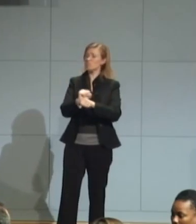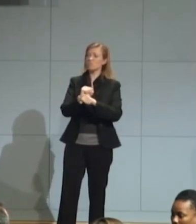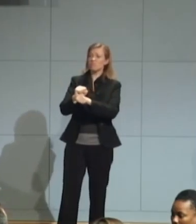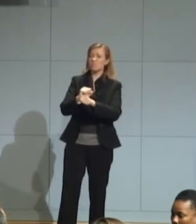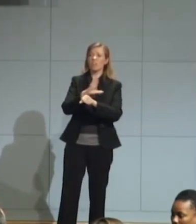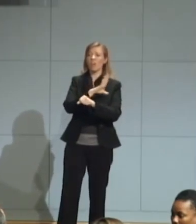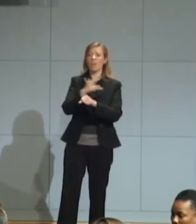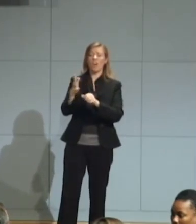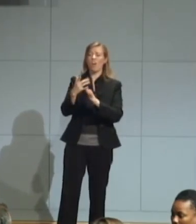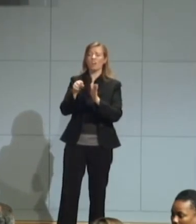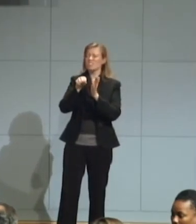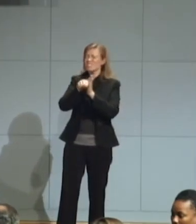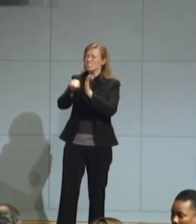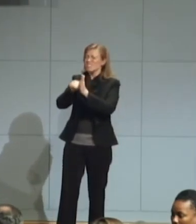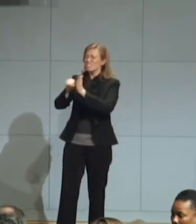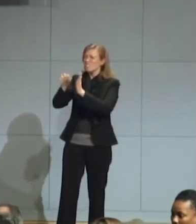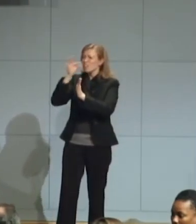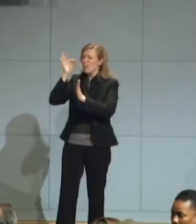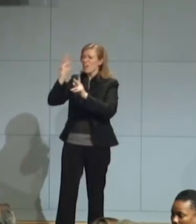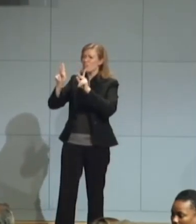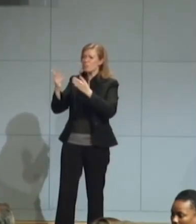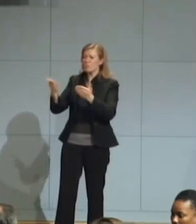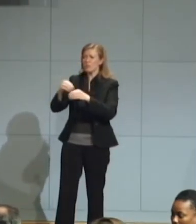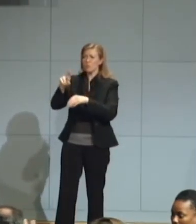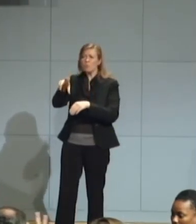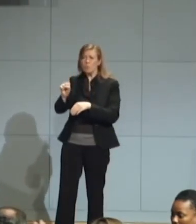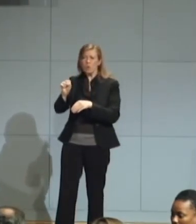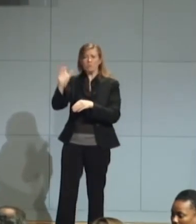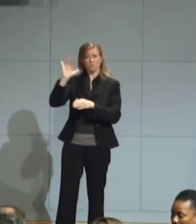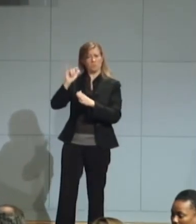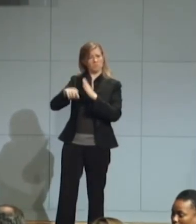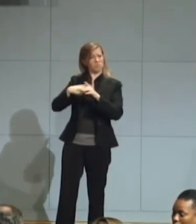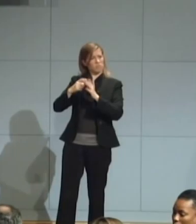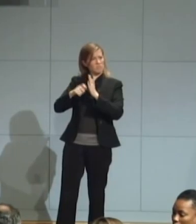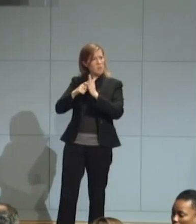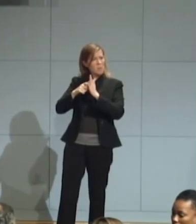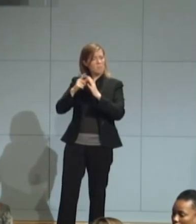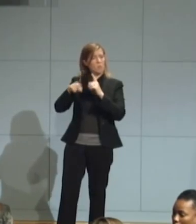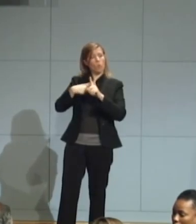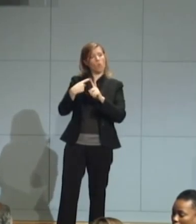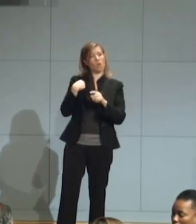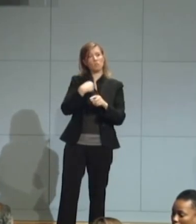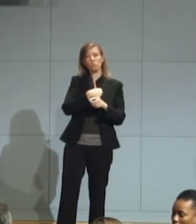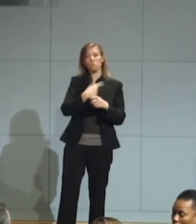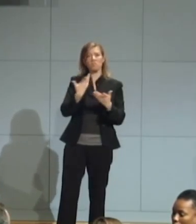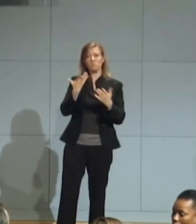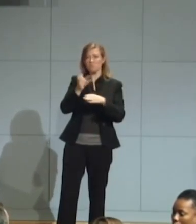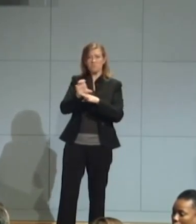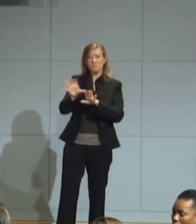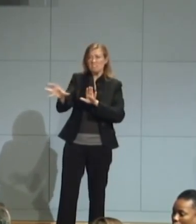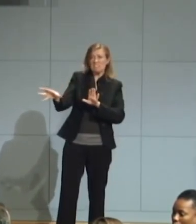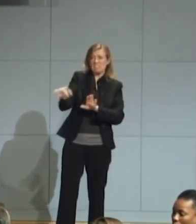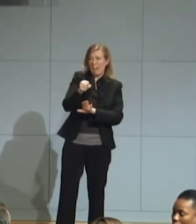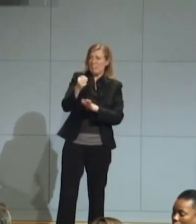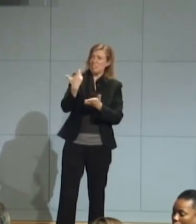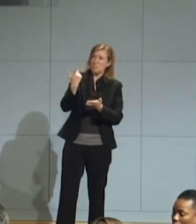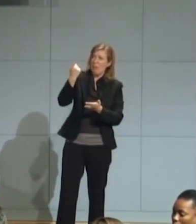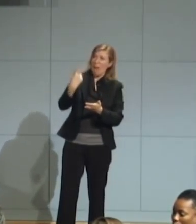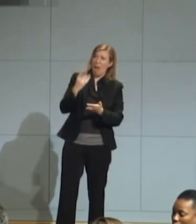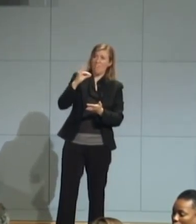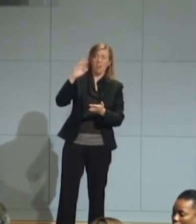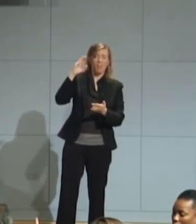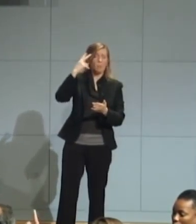to attain this, we only expect you to attain this, is a presumption of their inferiority. It is a